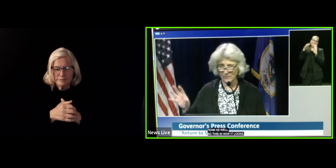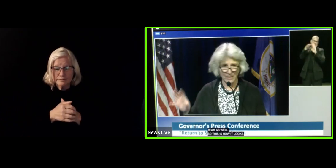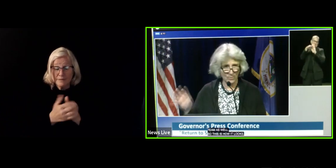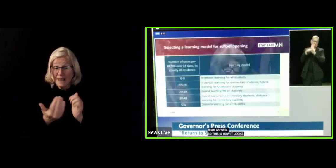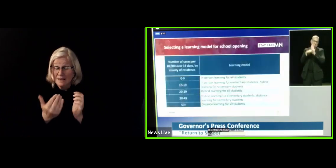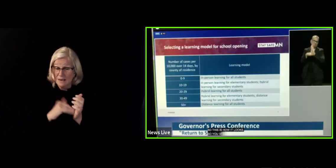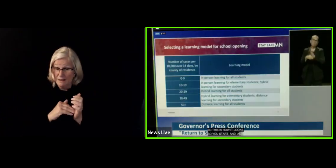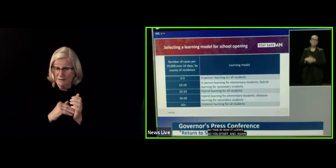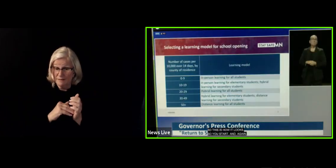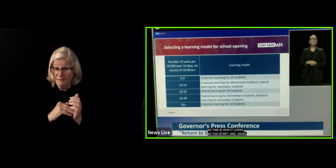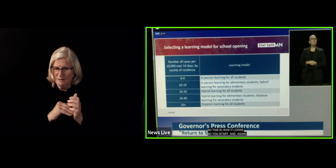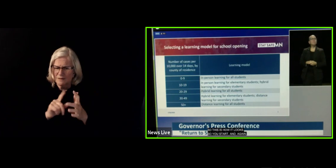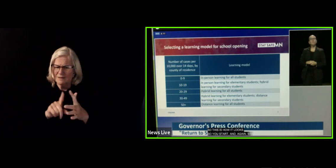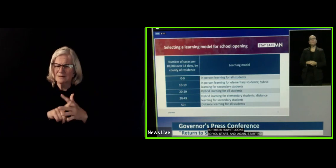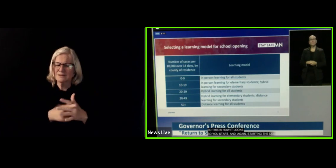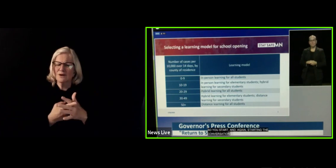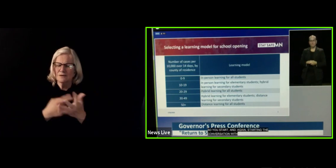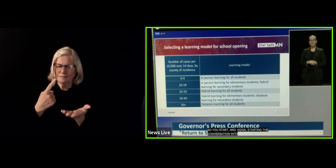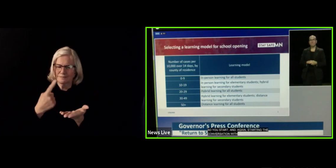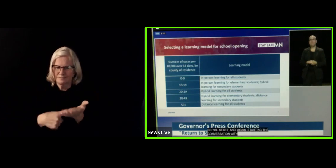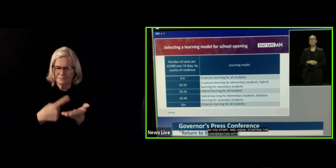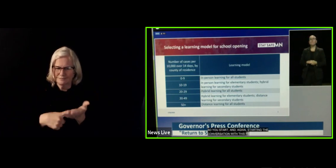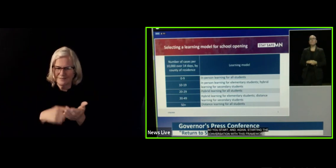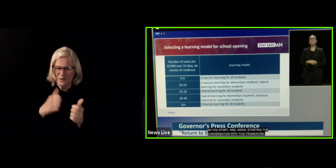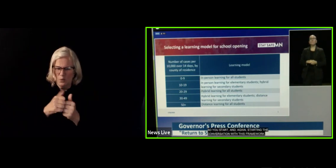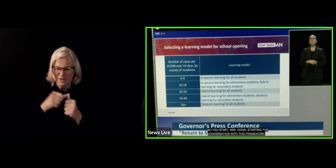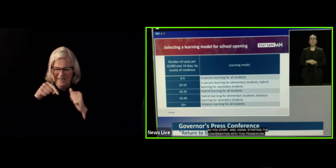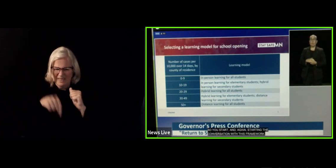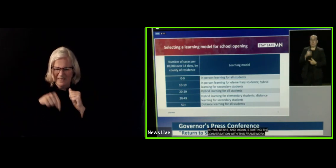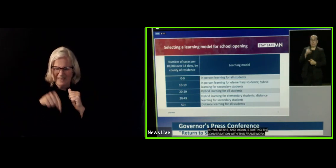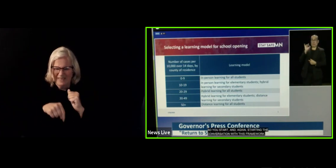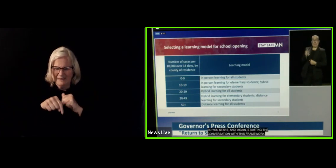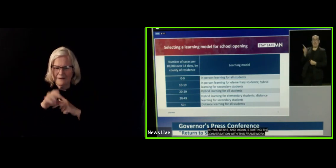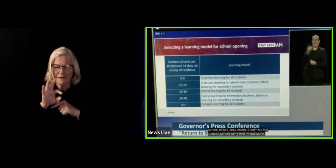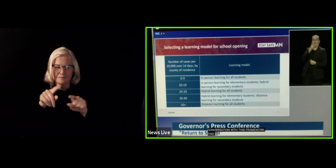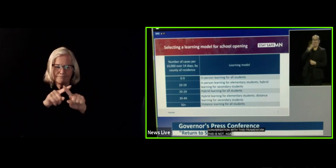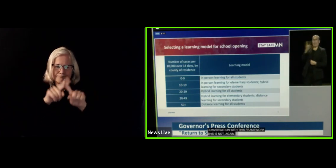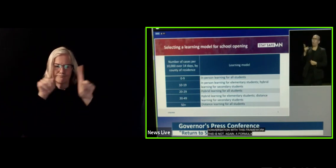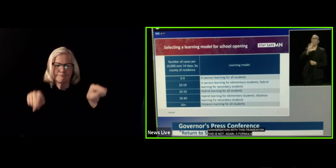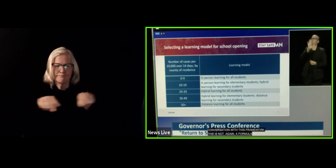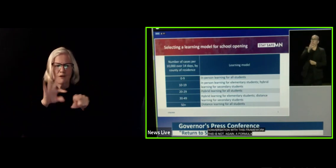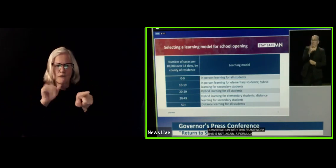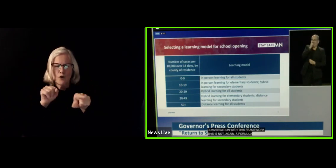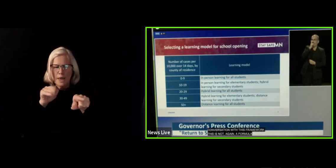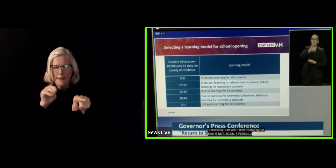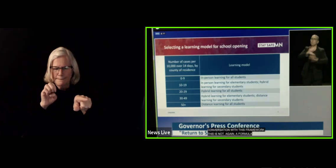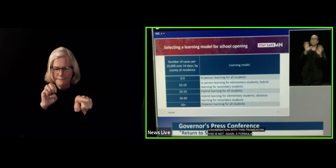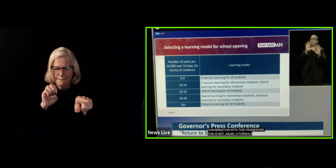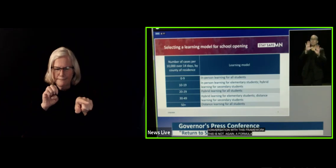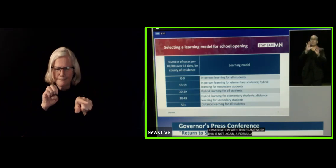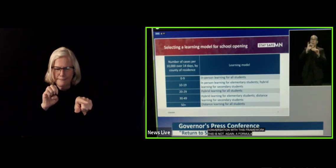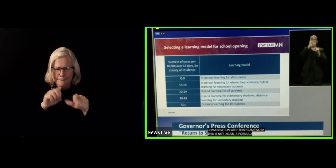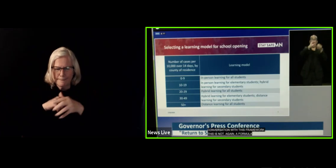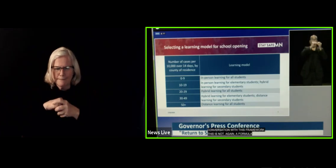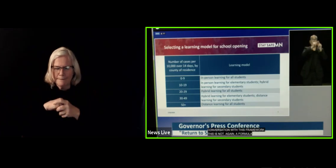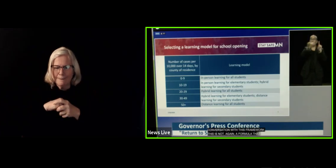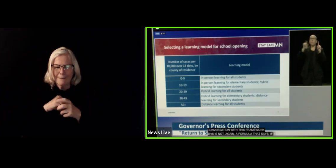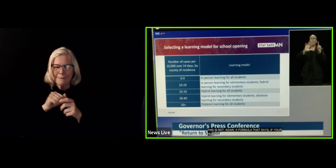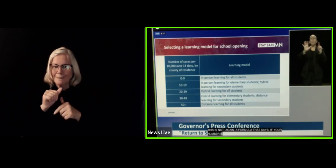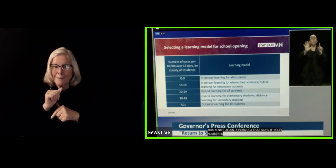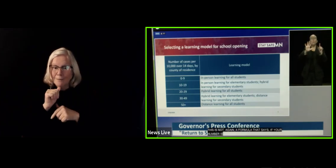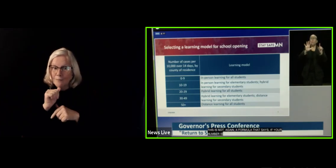this framework. This is not, again, a formula that says if your number is here and your score is here, this is automatically